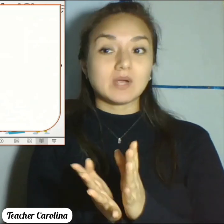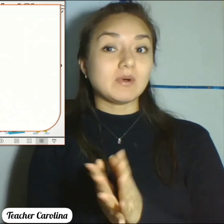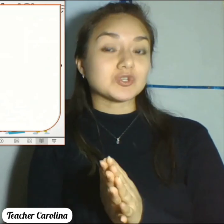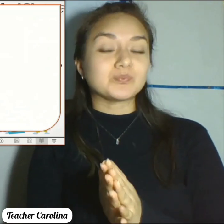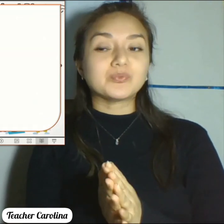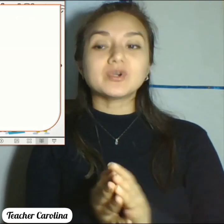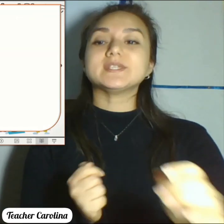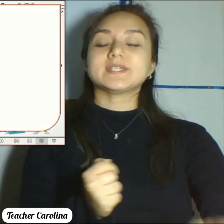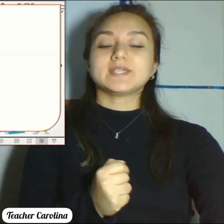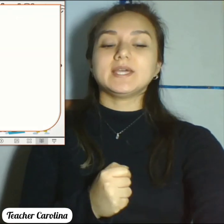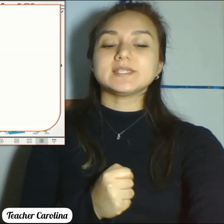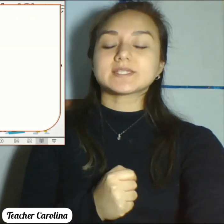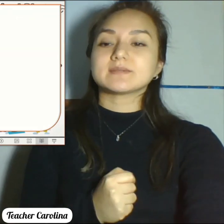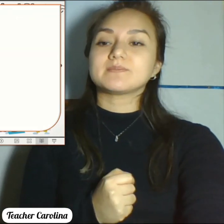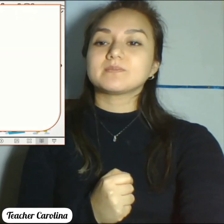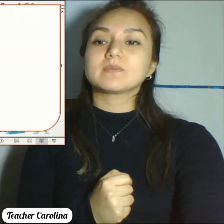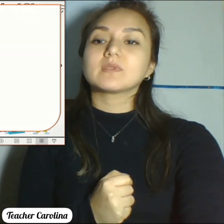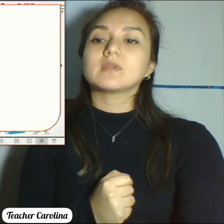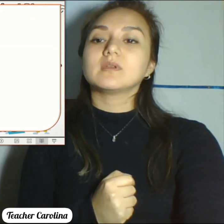about princess.